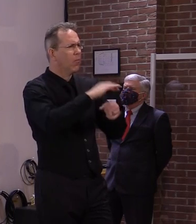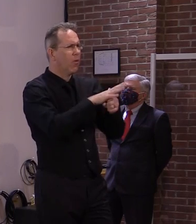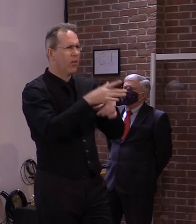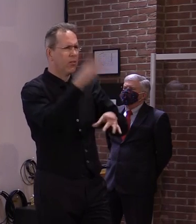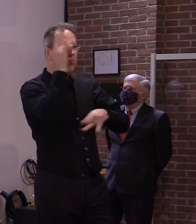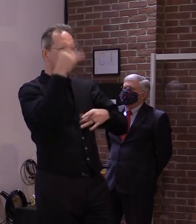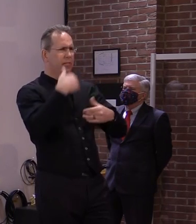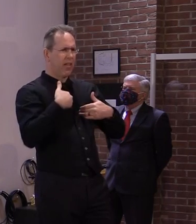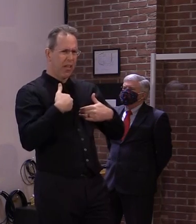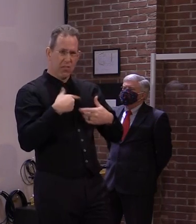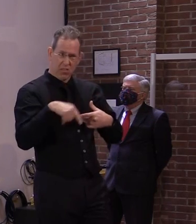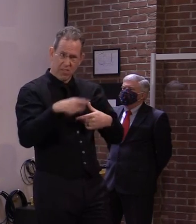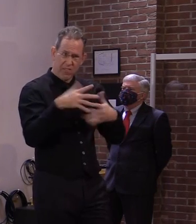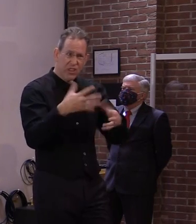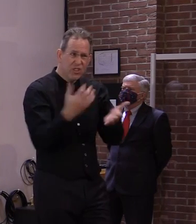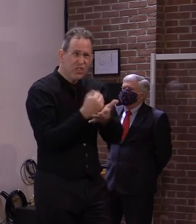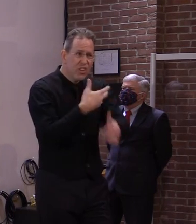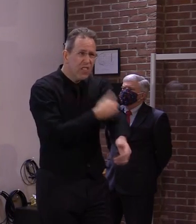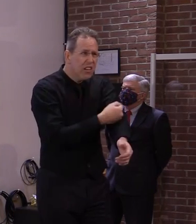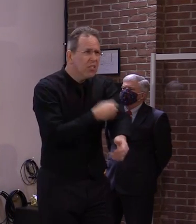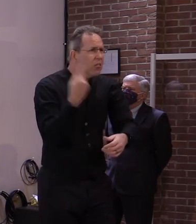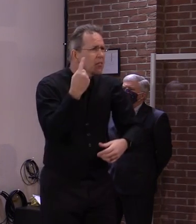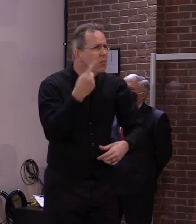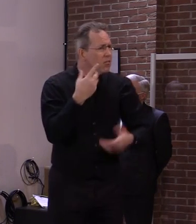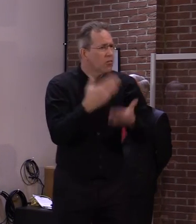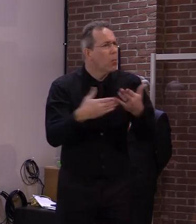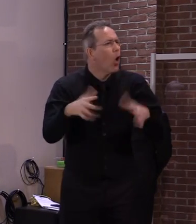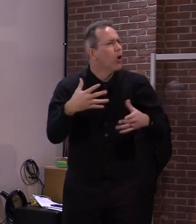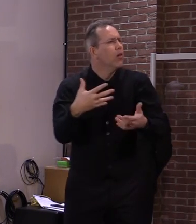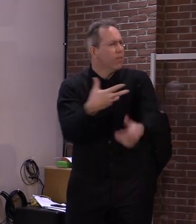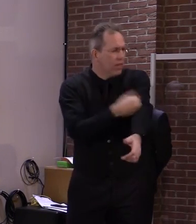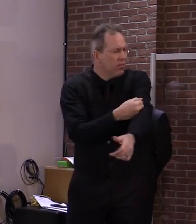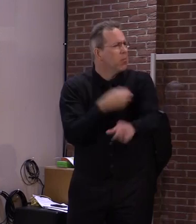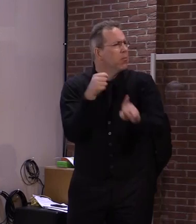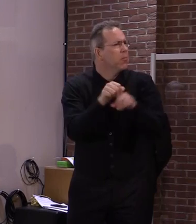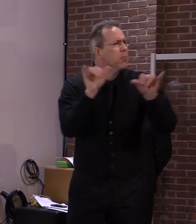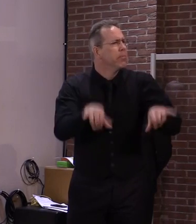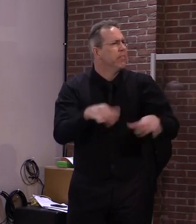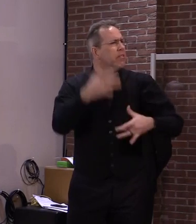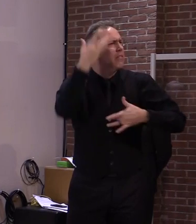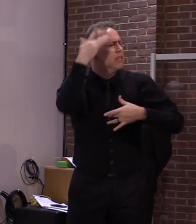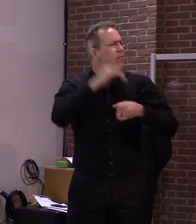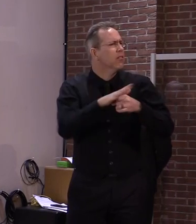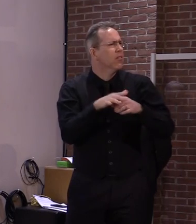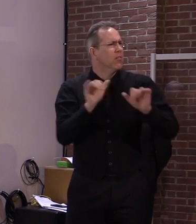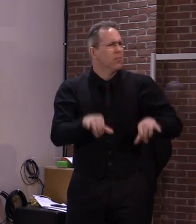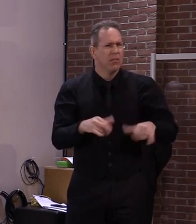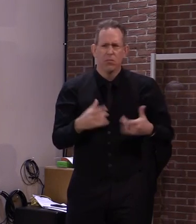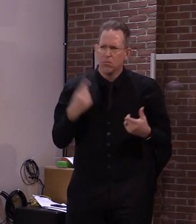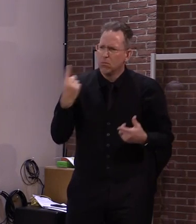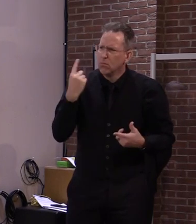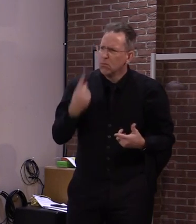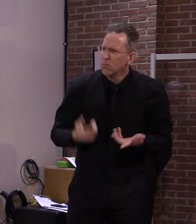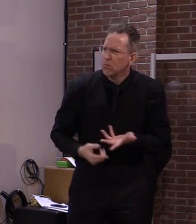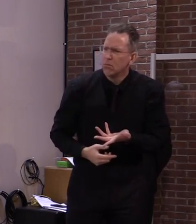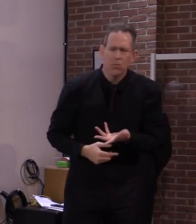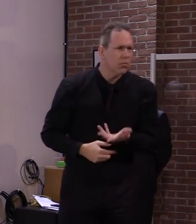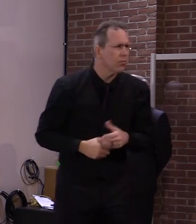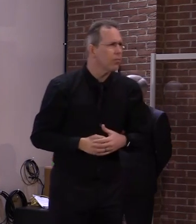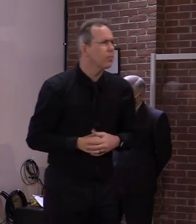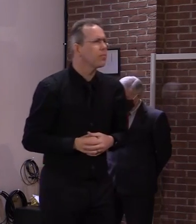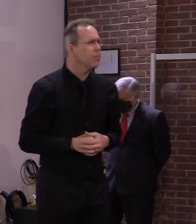vaccinated are getting sick, even though they have been vaccinated? I think this is a great question for Dr. Levine, but again, from